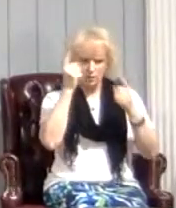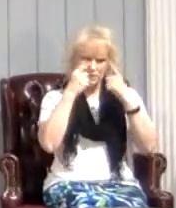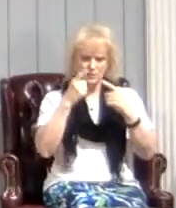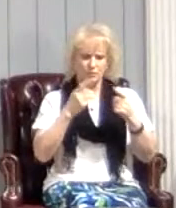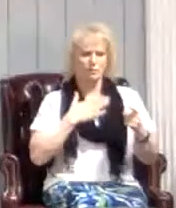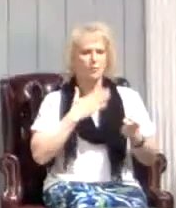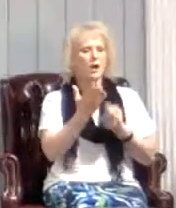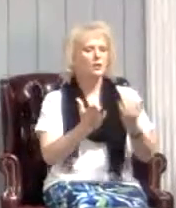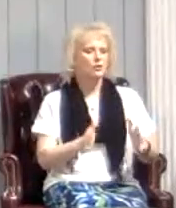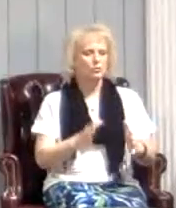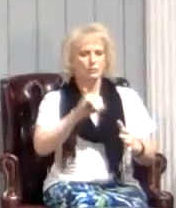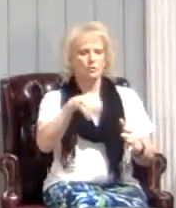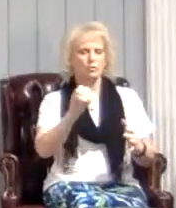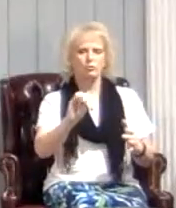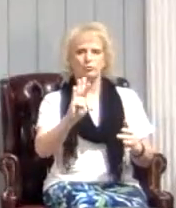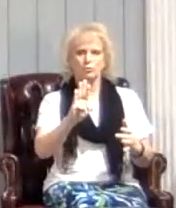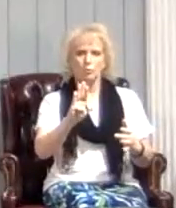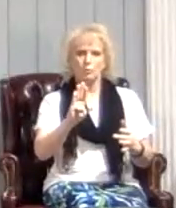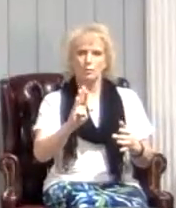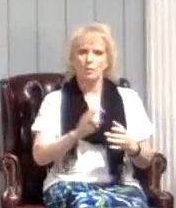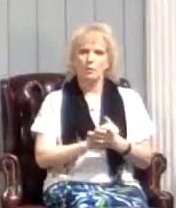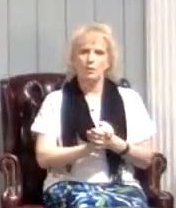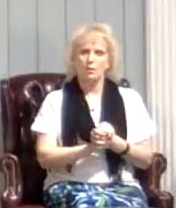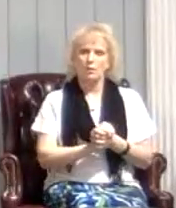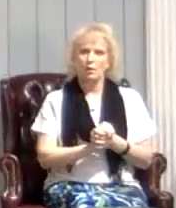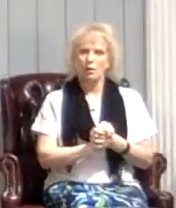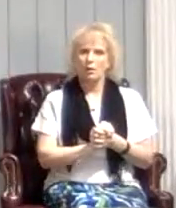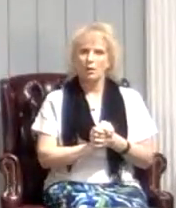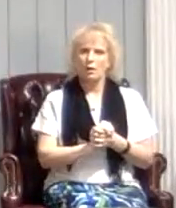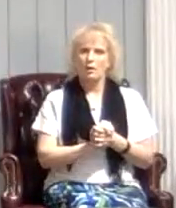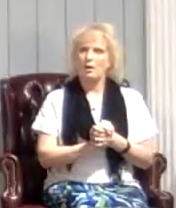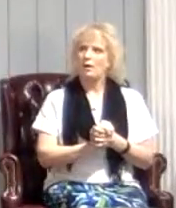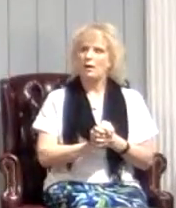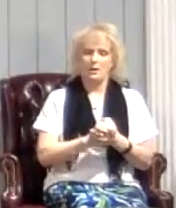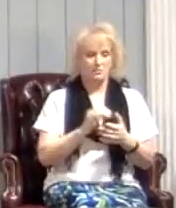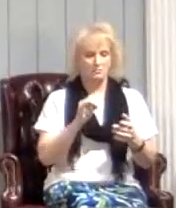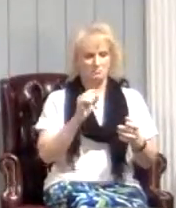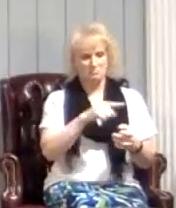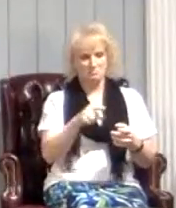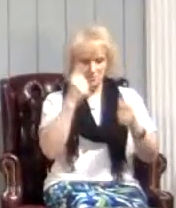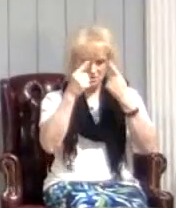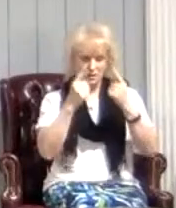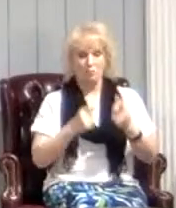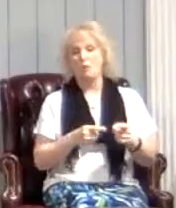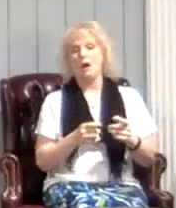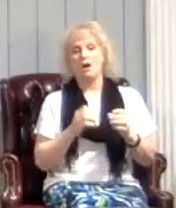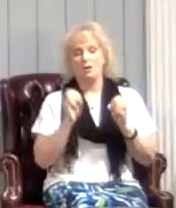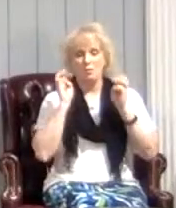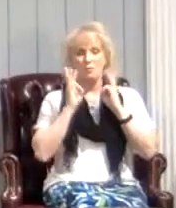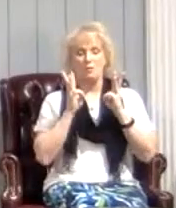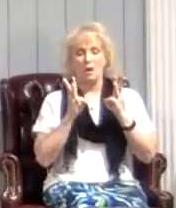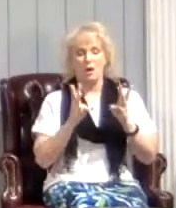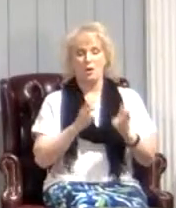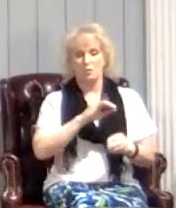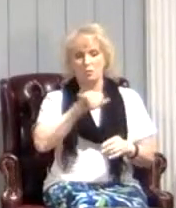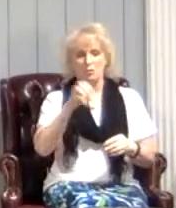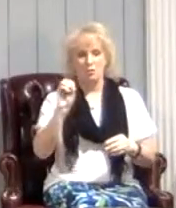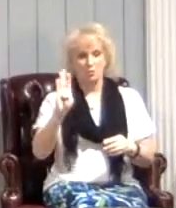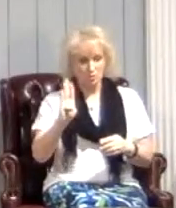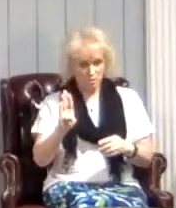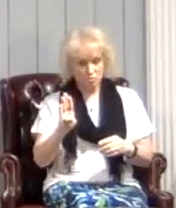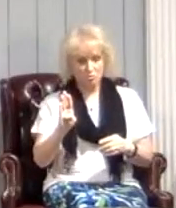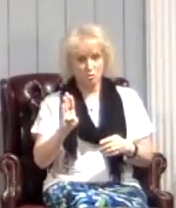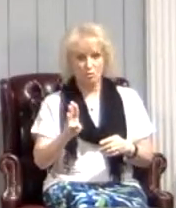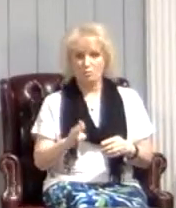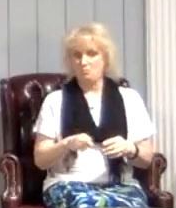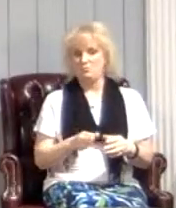feareth God and escheweth evil? Have you considered him? I'm thinking, well, man, Job must have been quite the guy. But God's not done molding Job. And